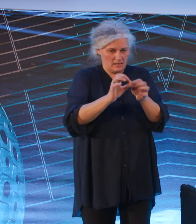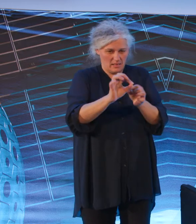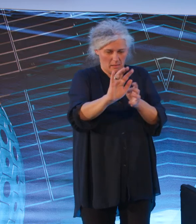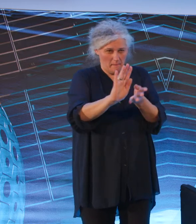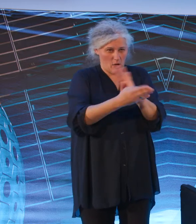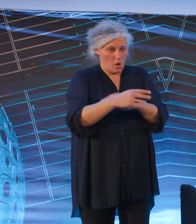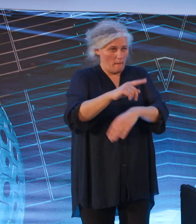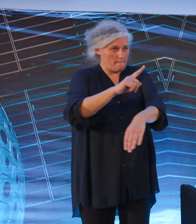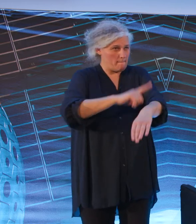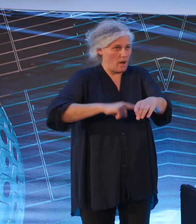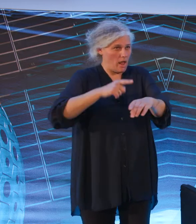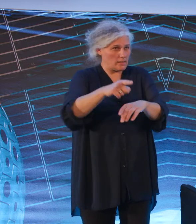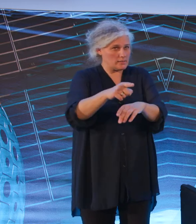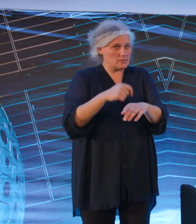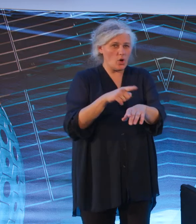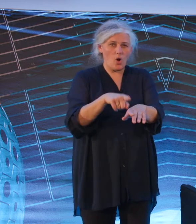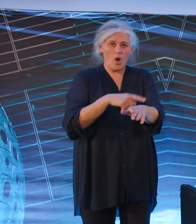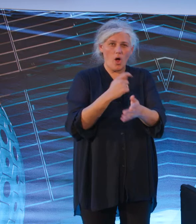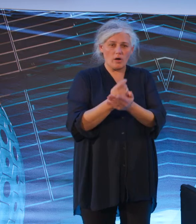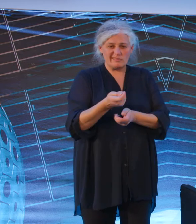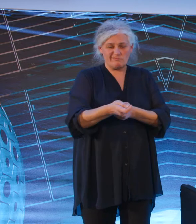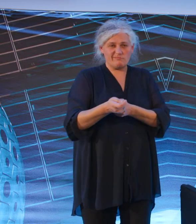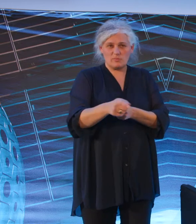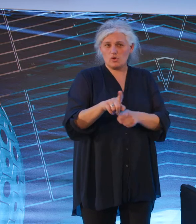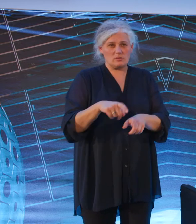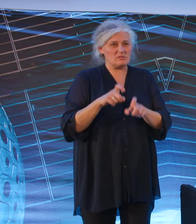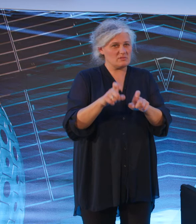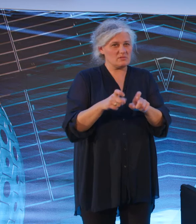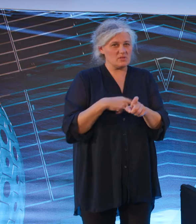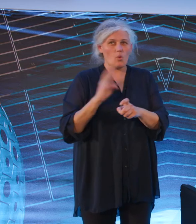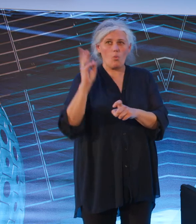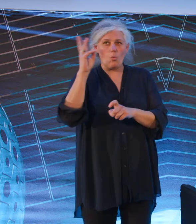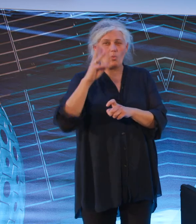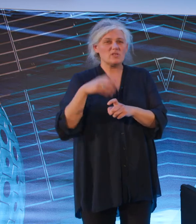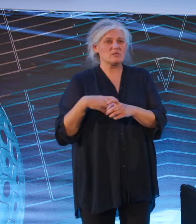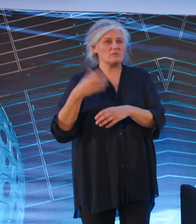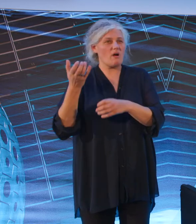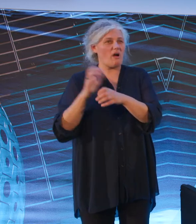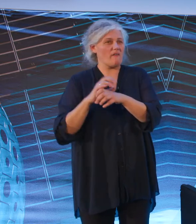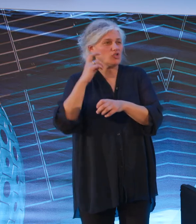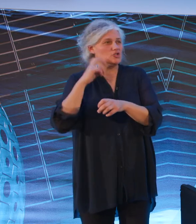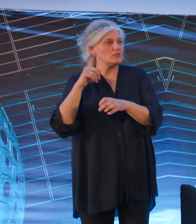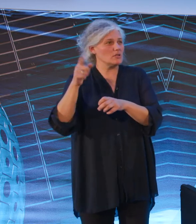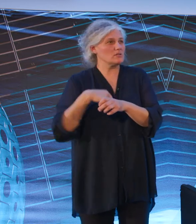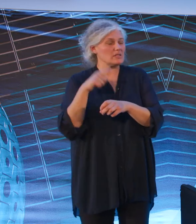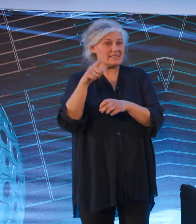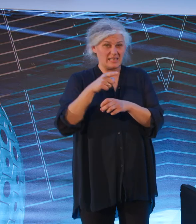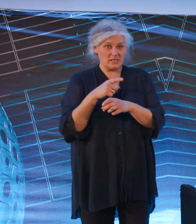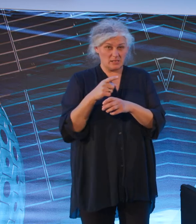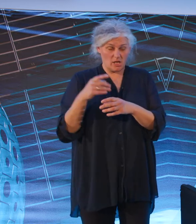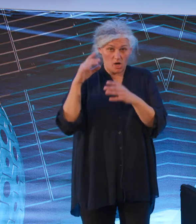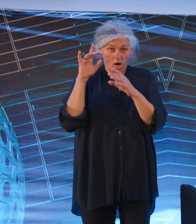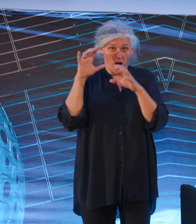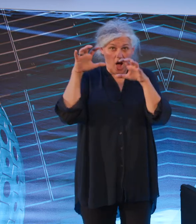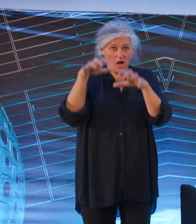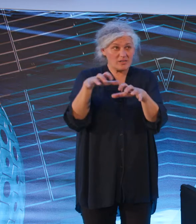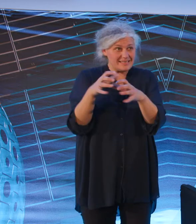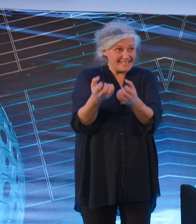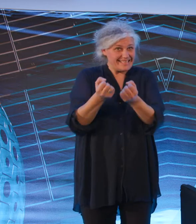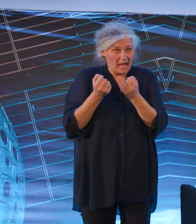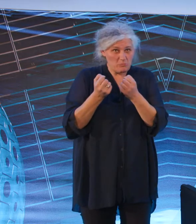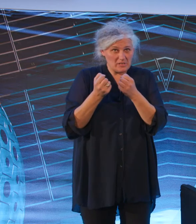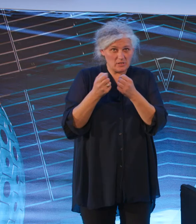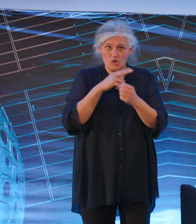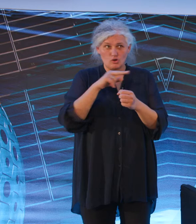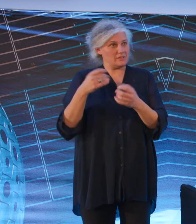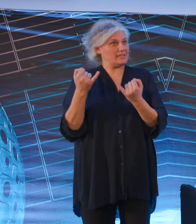Ain't been used in a long time, far as I can tell. Windows are covered in shit. It's a hunting cabin, so he says, not the kind